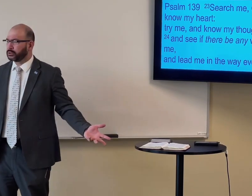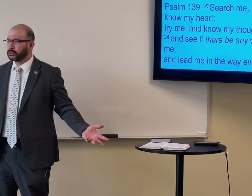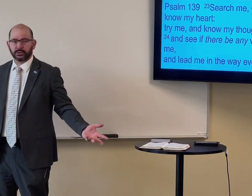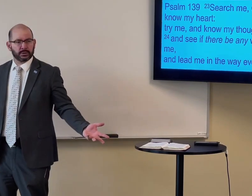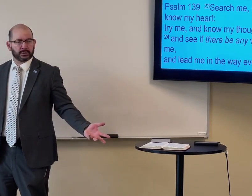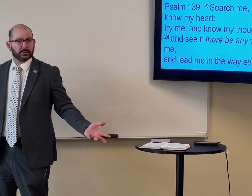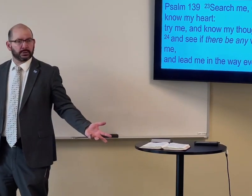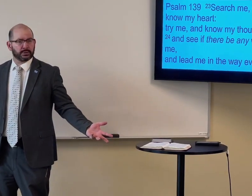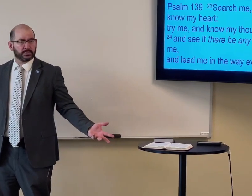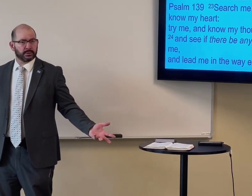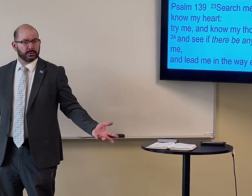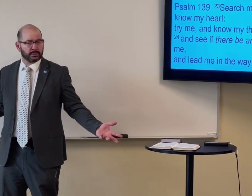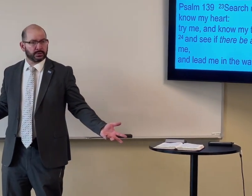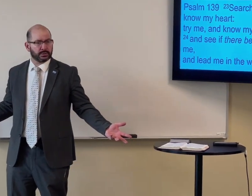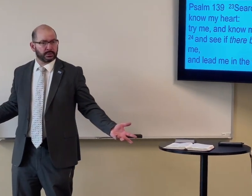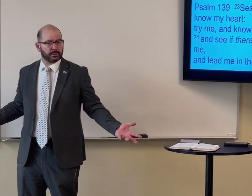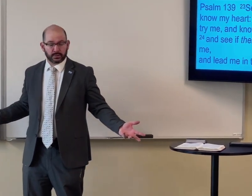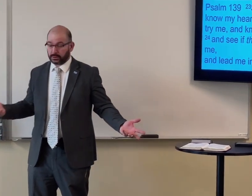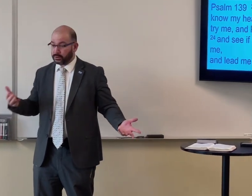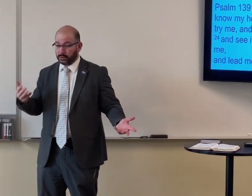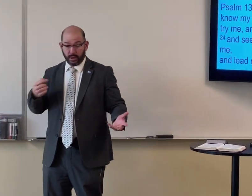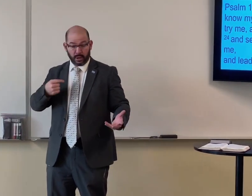I'll go to work on the street, right?